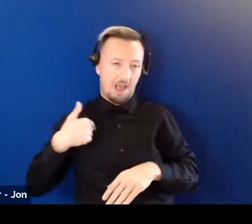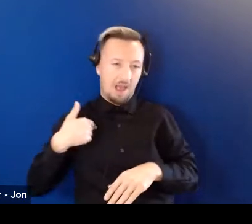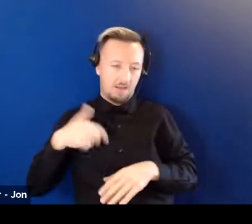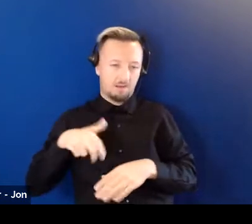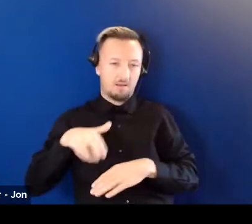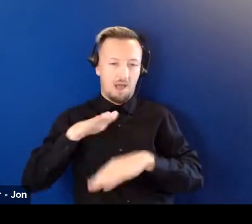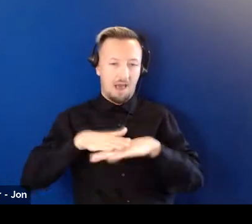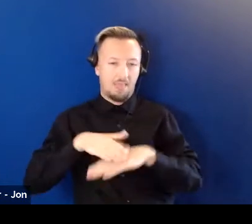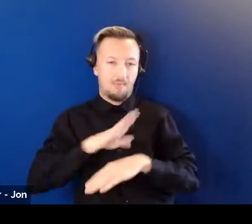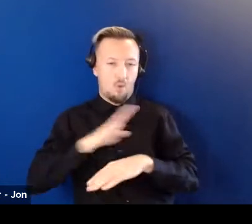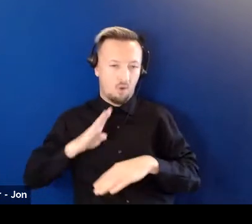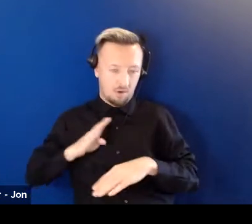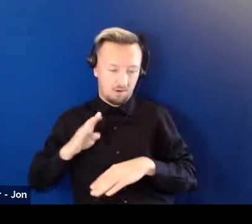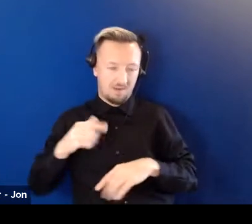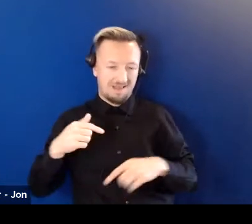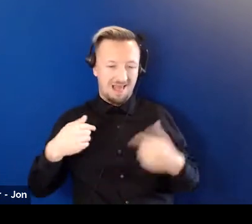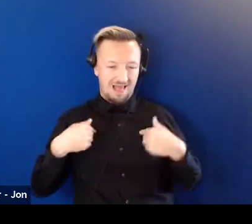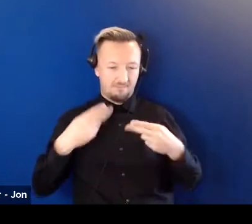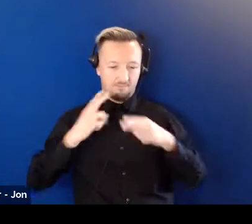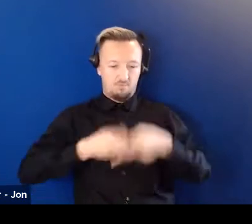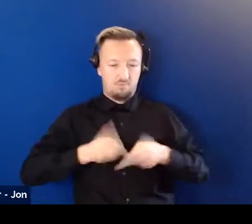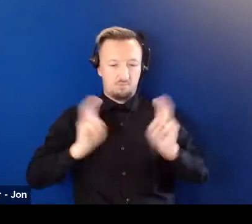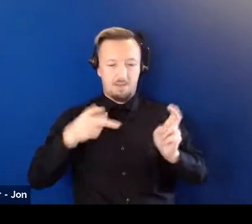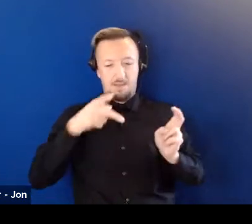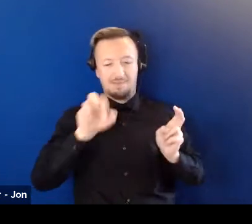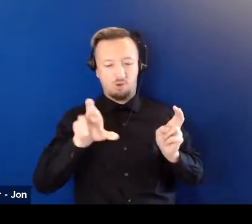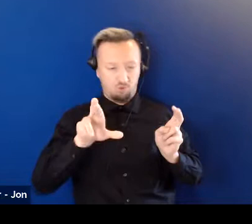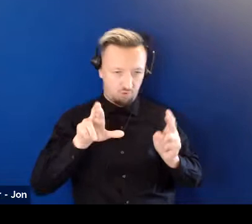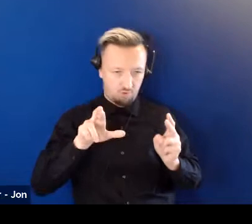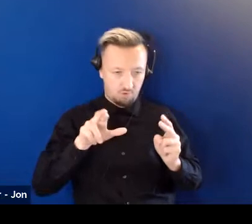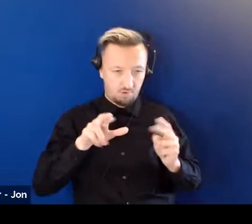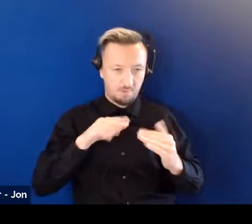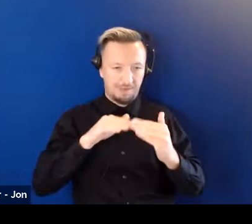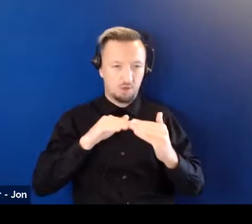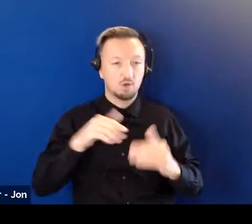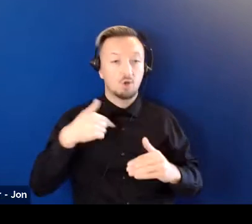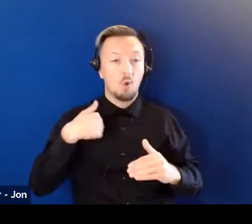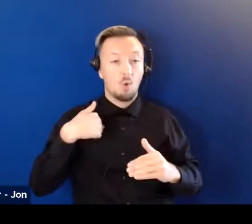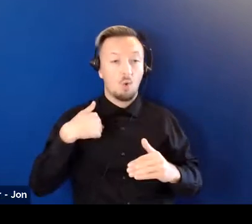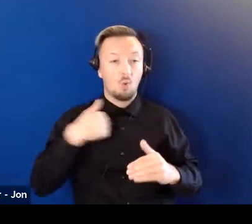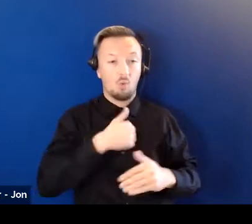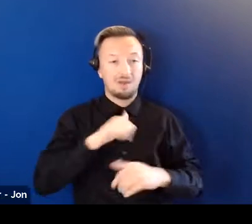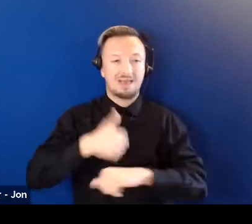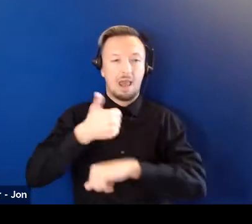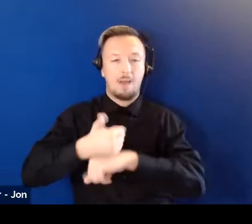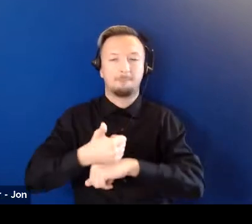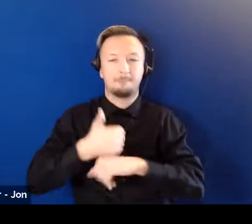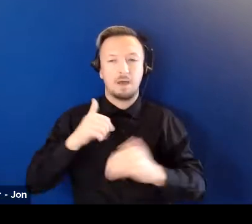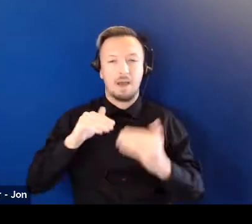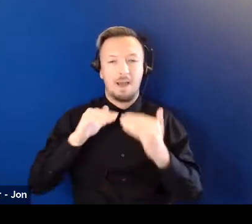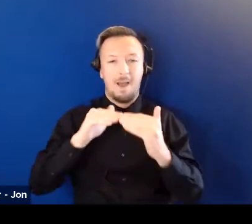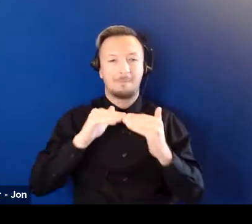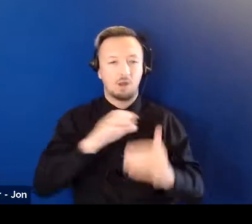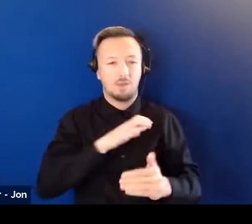Because I sit on as a peer, we came up with the recommendation of having a peer committee that is made up with people with